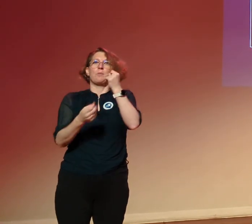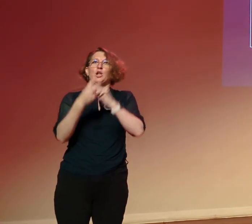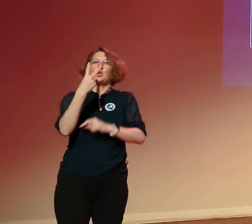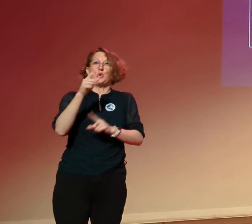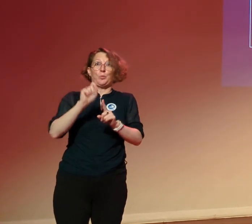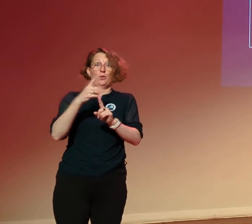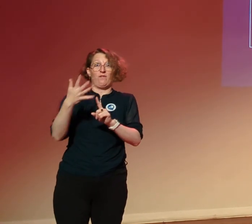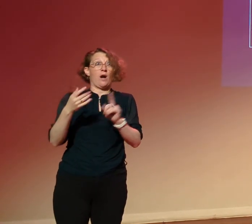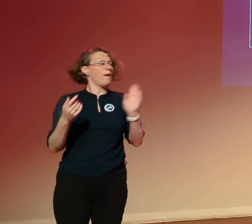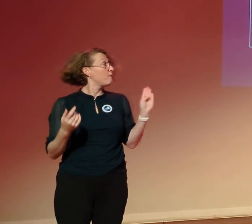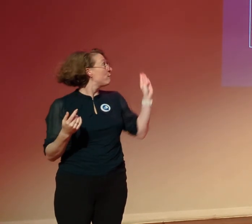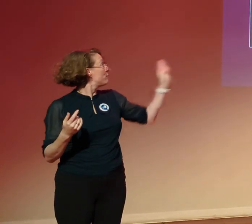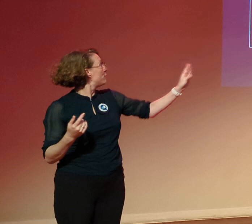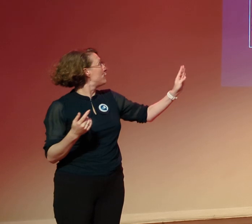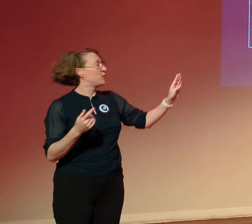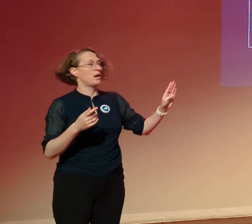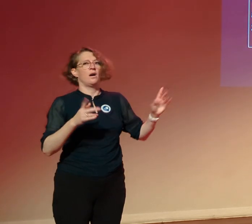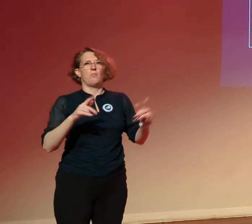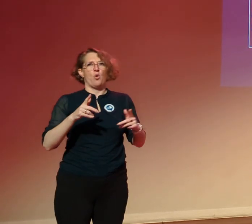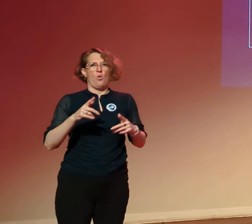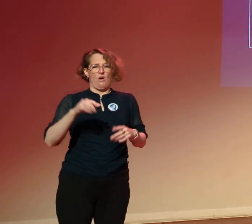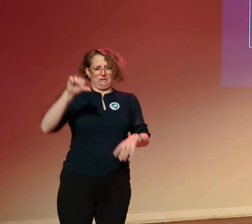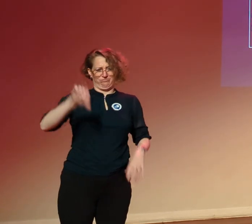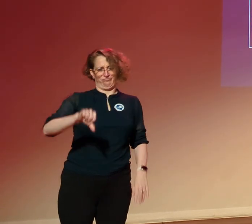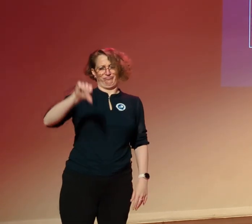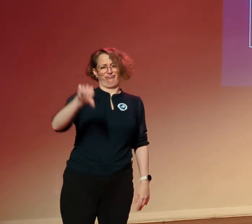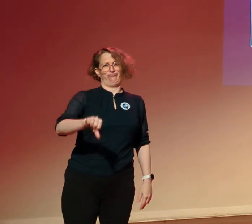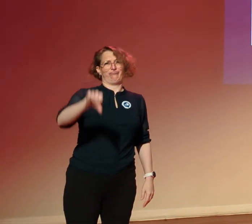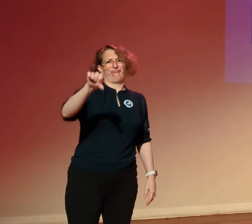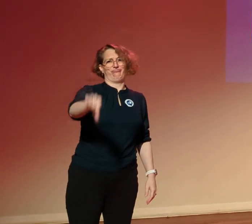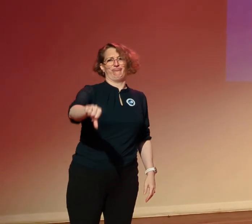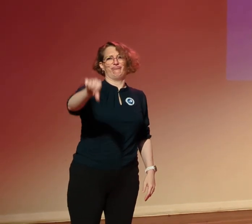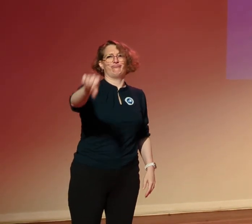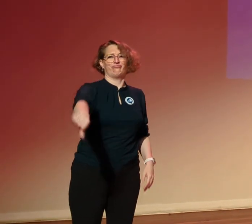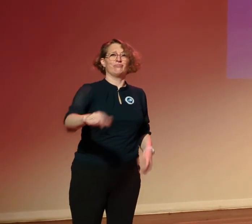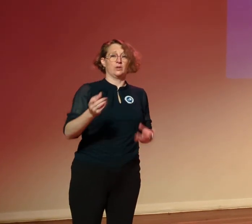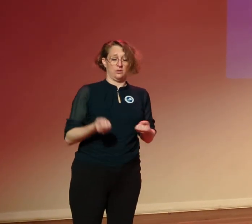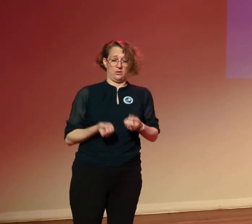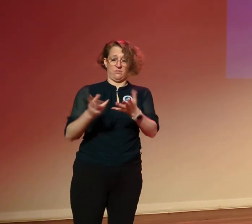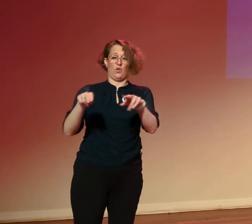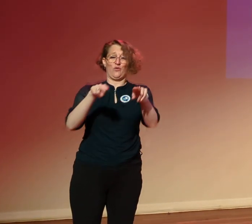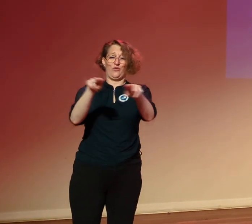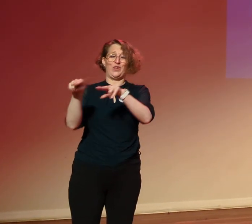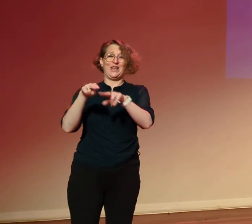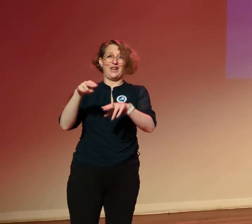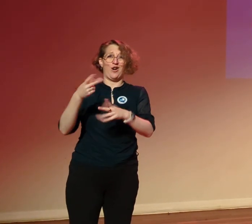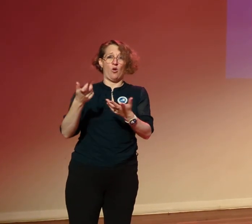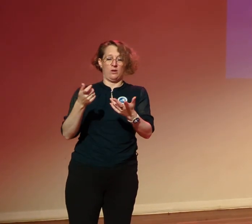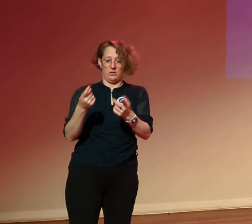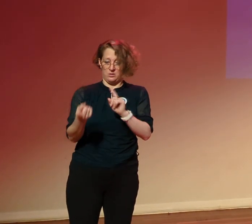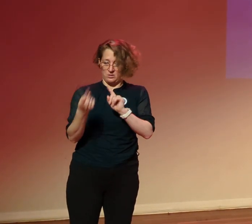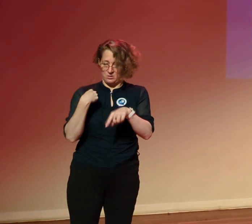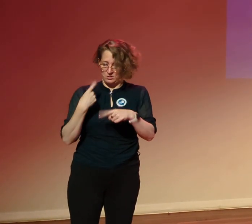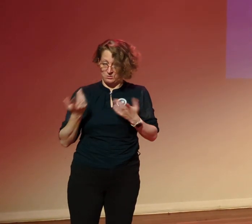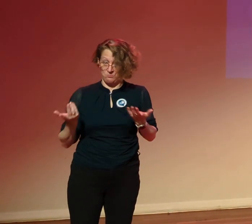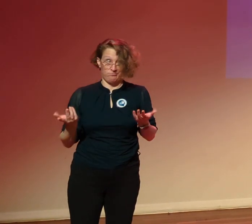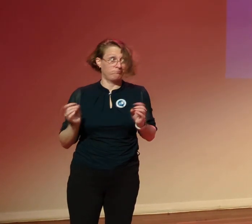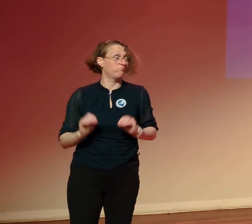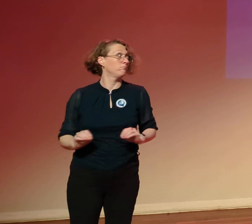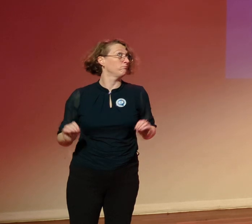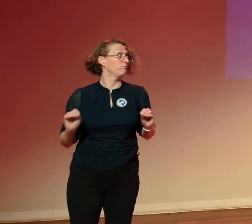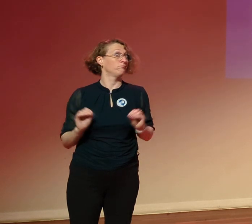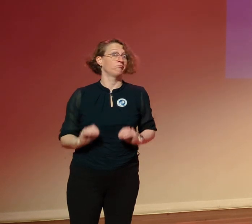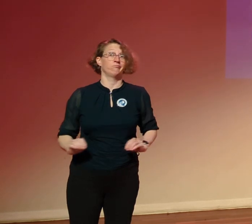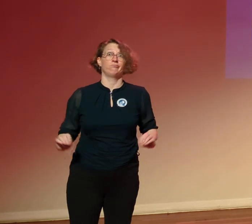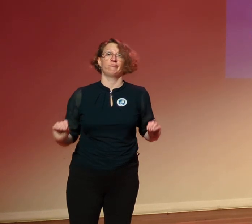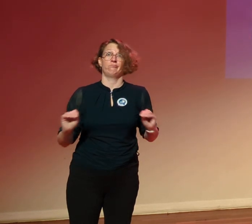more failure, so about 50% of the time that I gave it a video, it did not give me anything back,